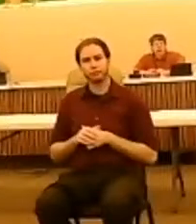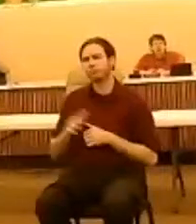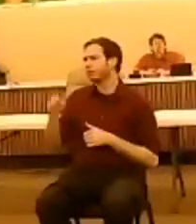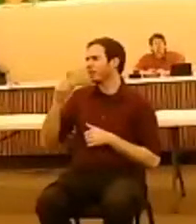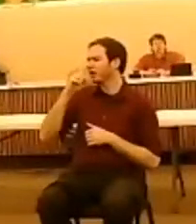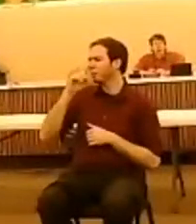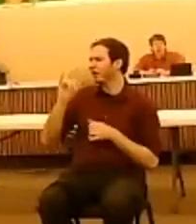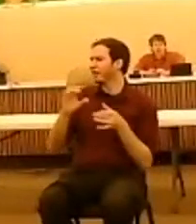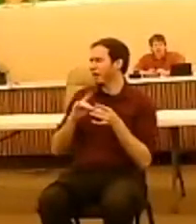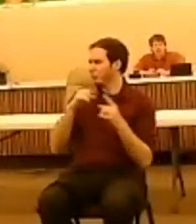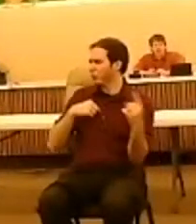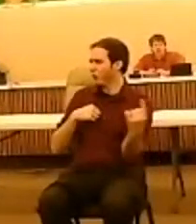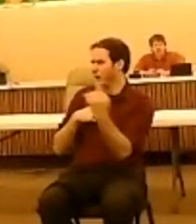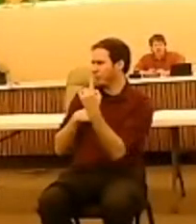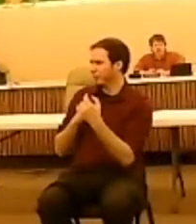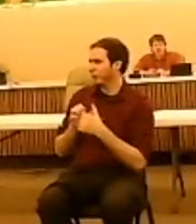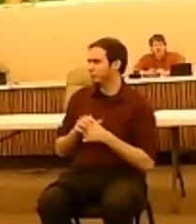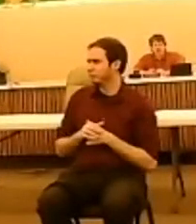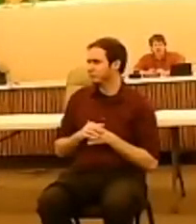on the microphone?